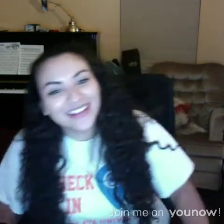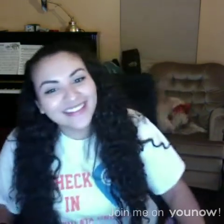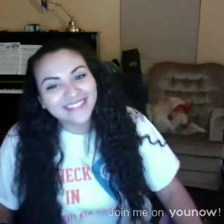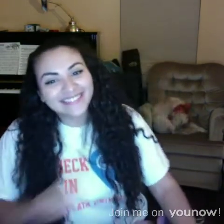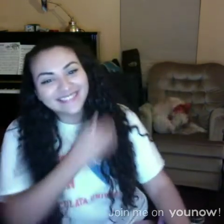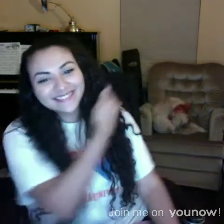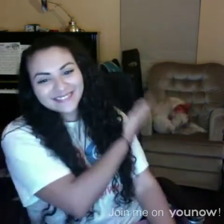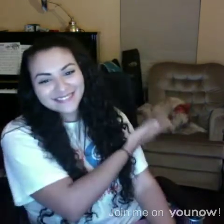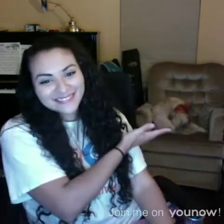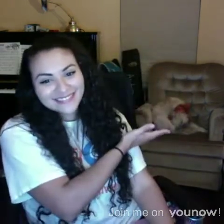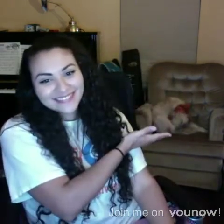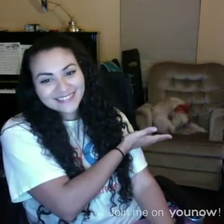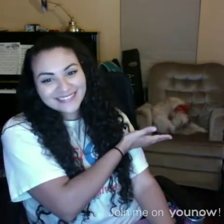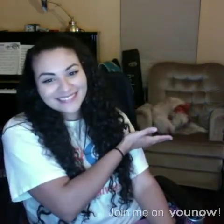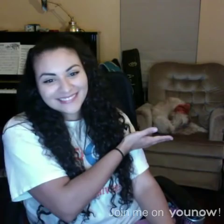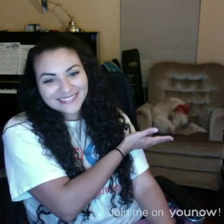Hi, Milo.